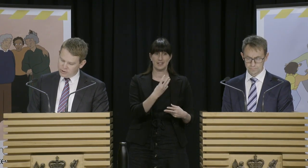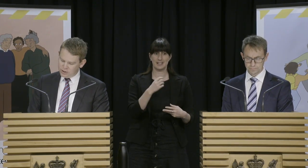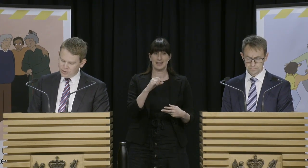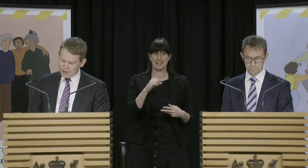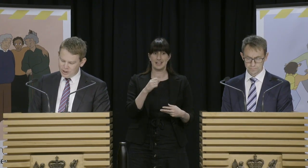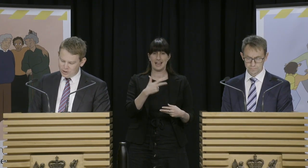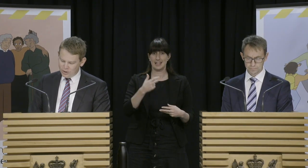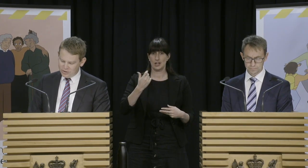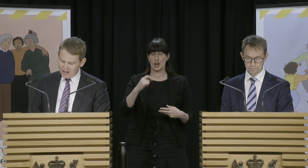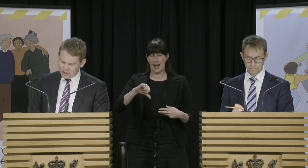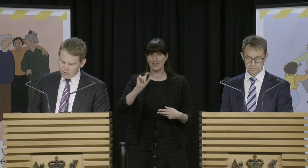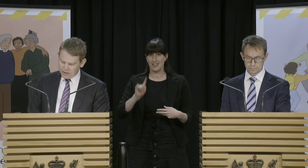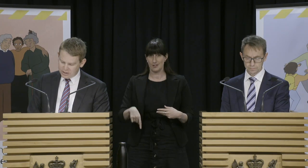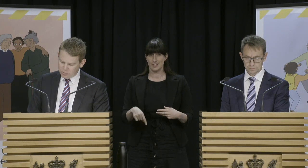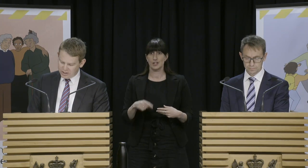389,721 first dose,